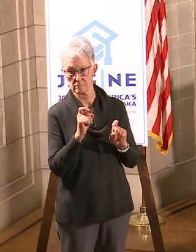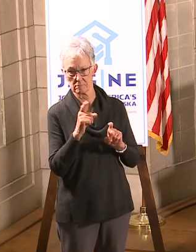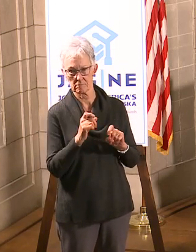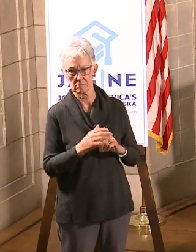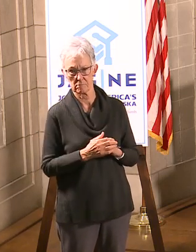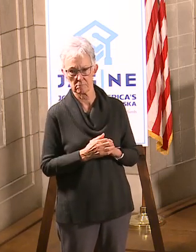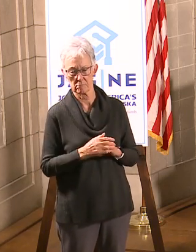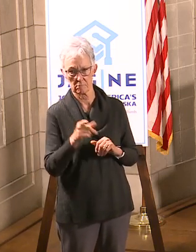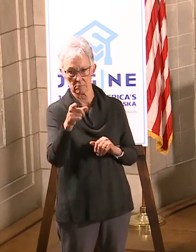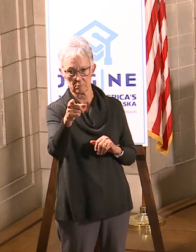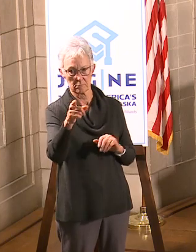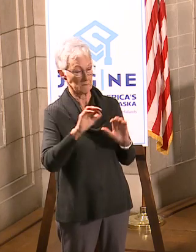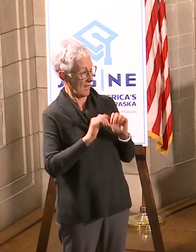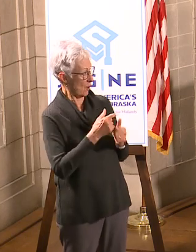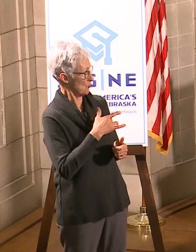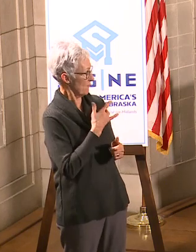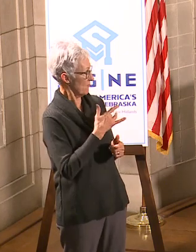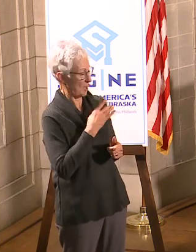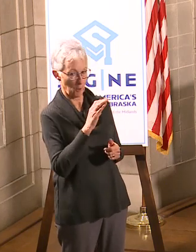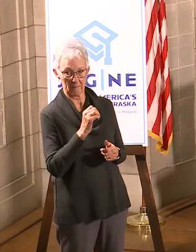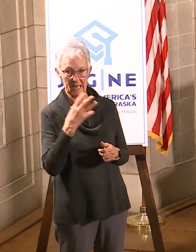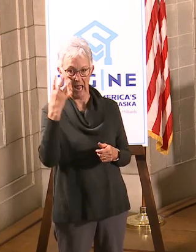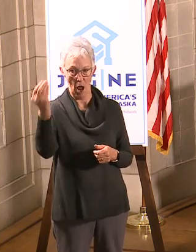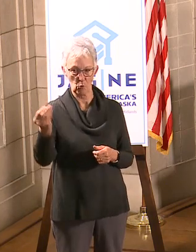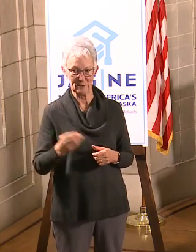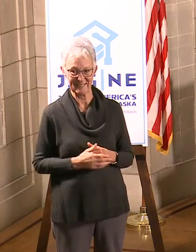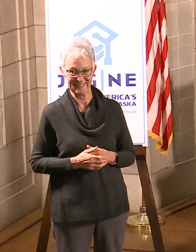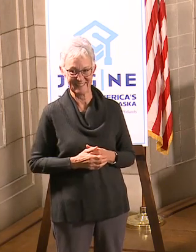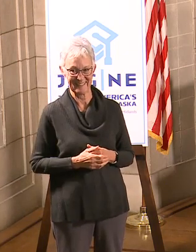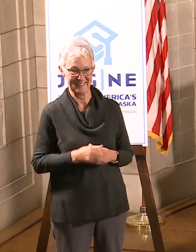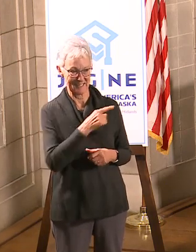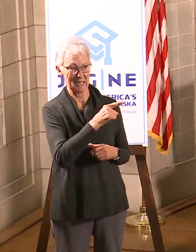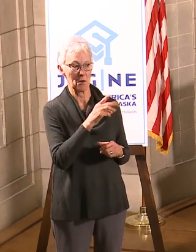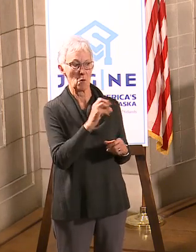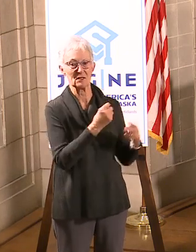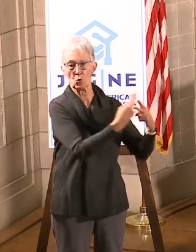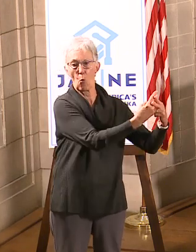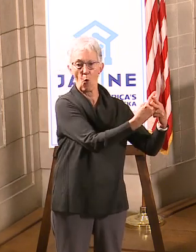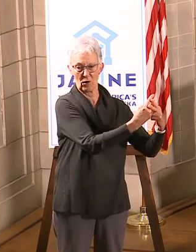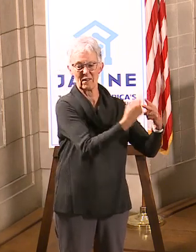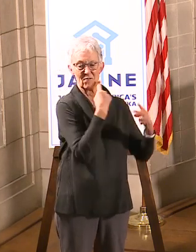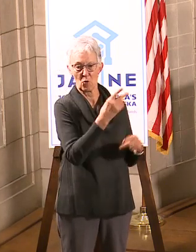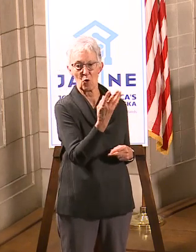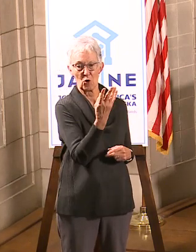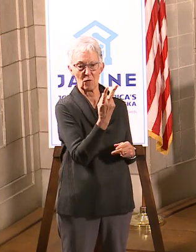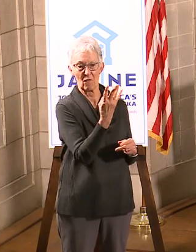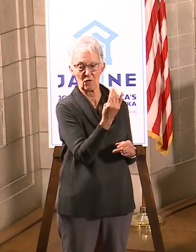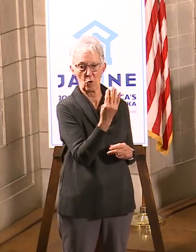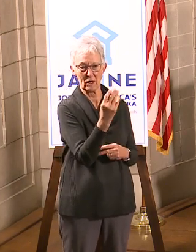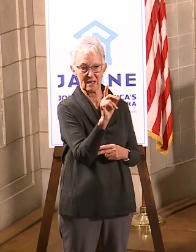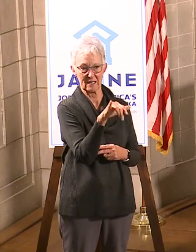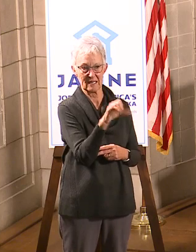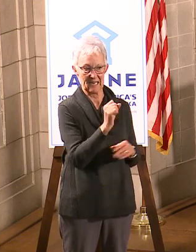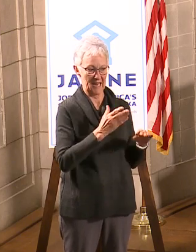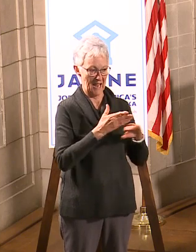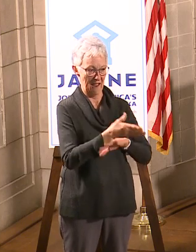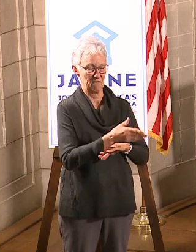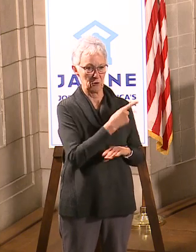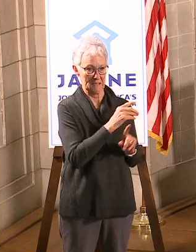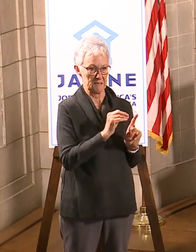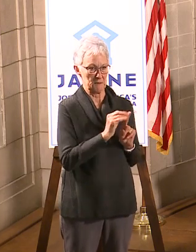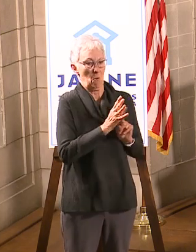How's it feel to be out? It's great to be back in the office. So obviously I was quarantined for the 2-week period after I had my